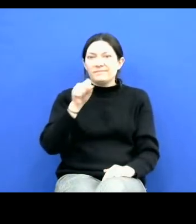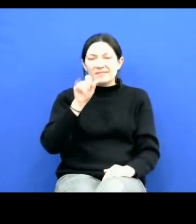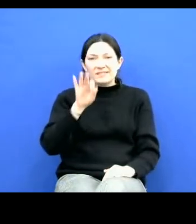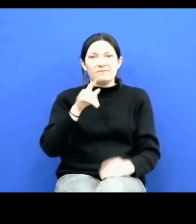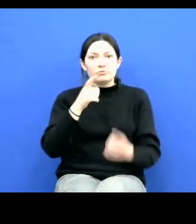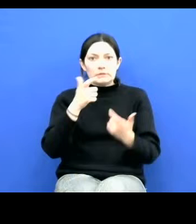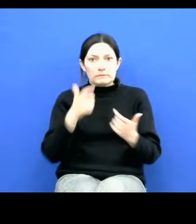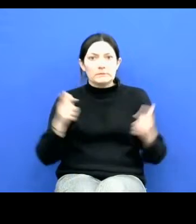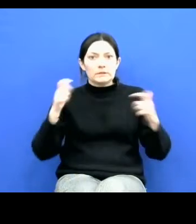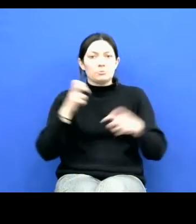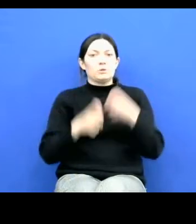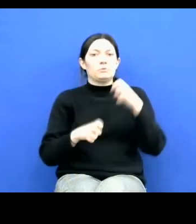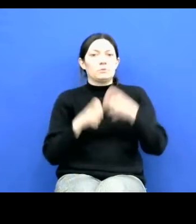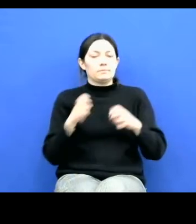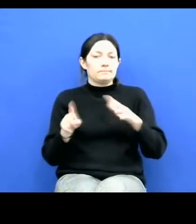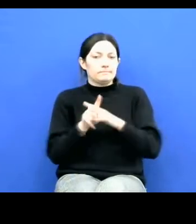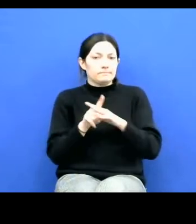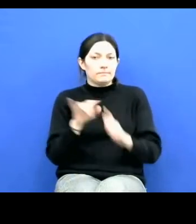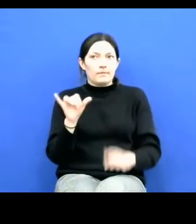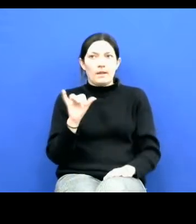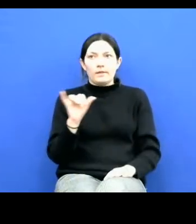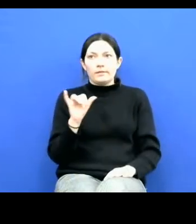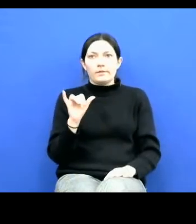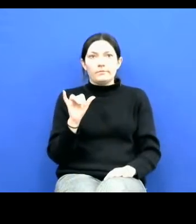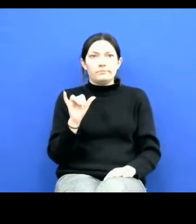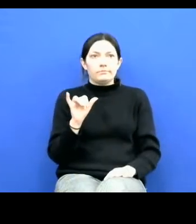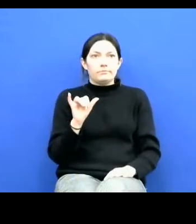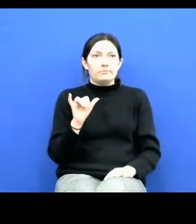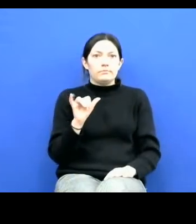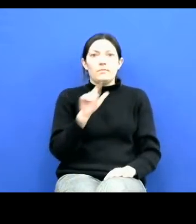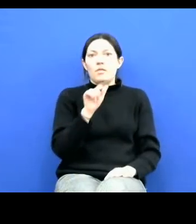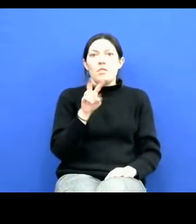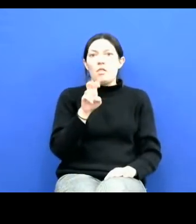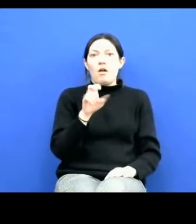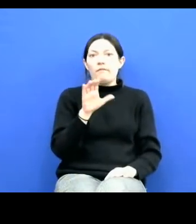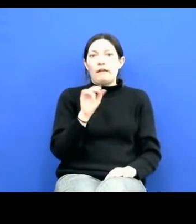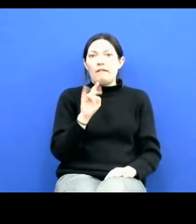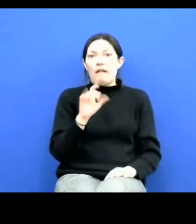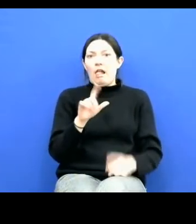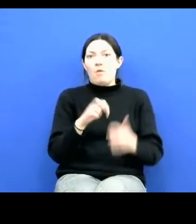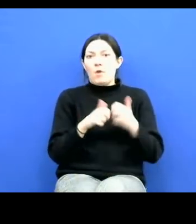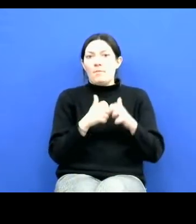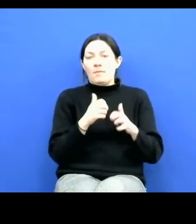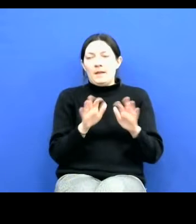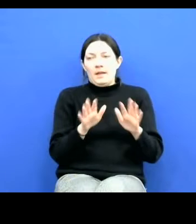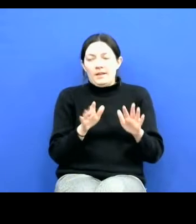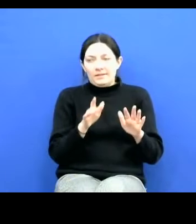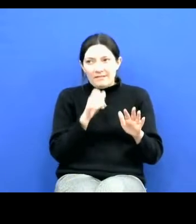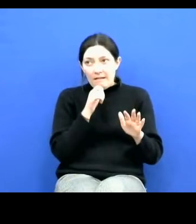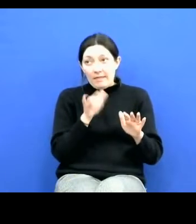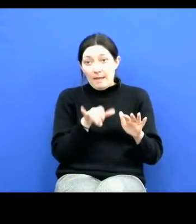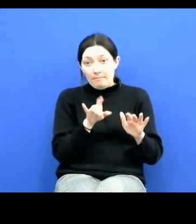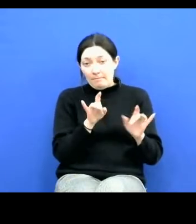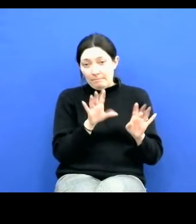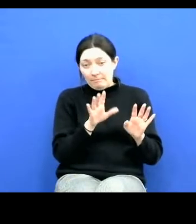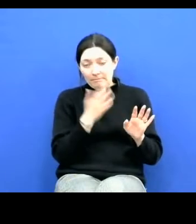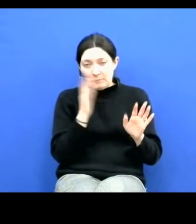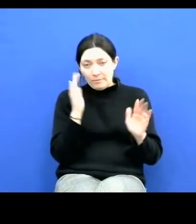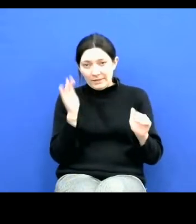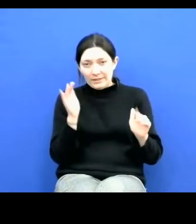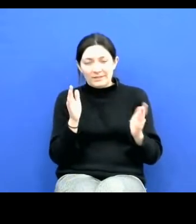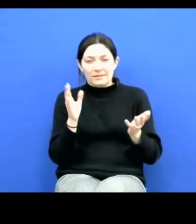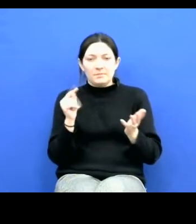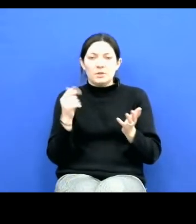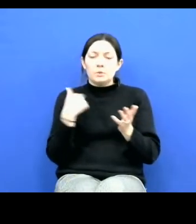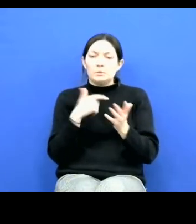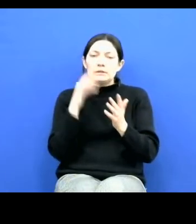big problem. I'll say like a Love Canal type problem. It doesn't have to be quite that bad, but you know, we do expect